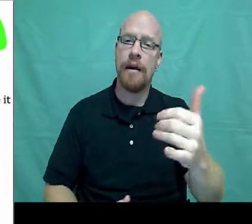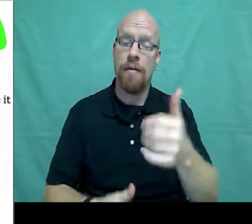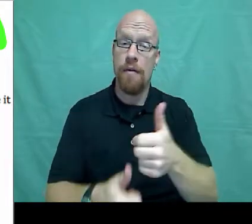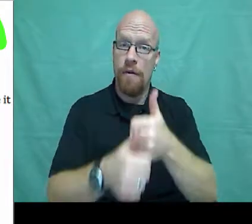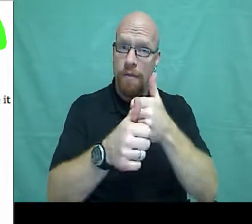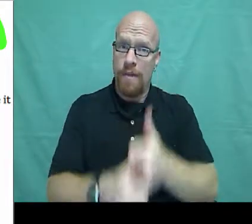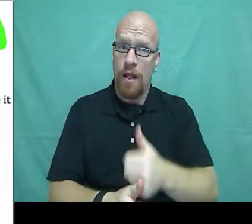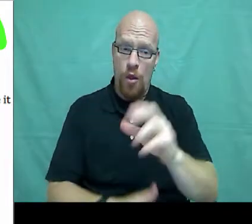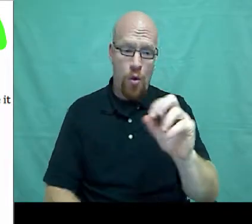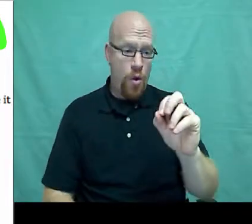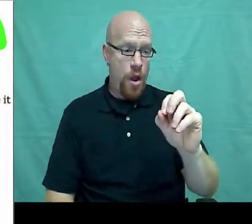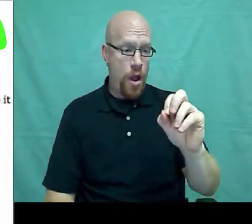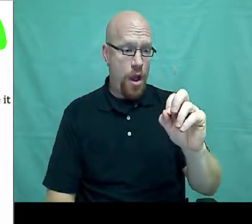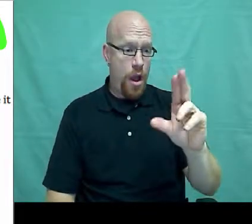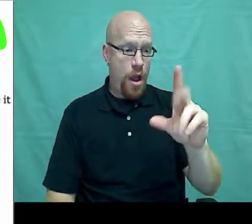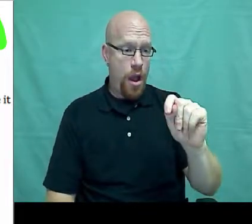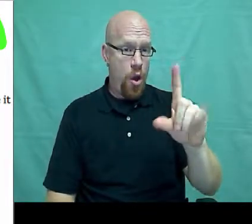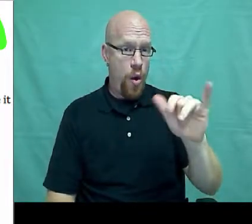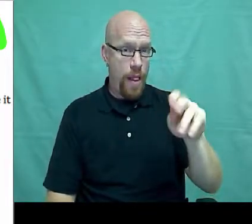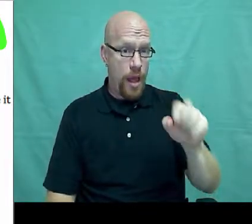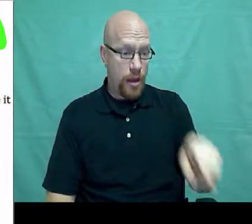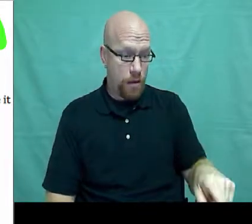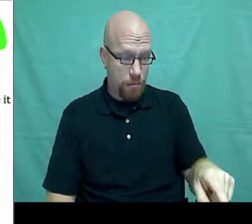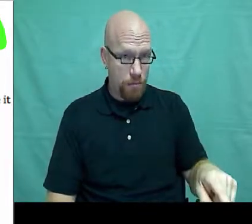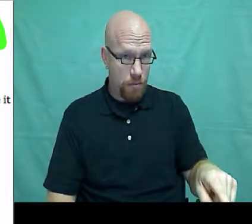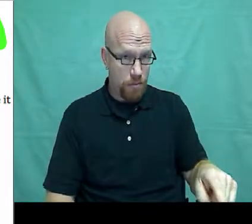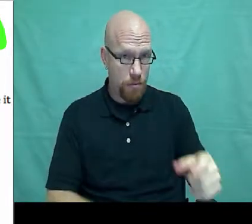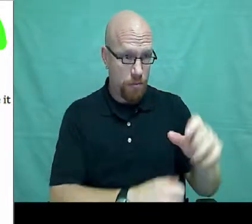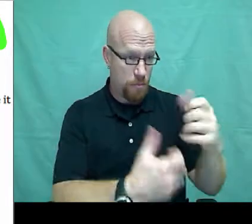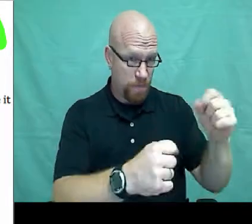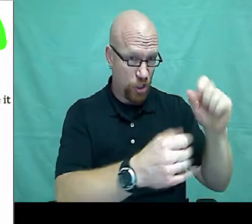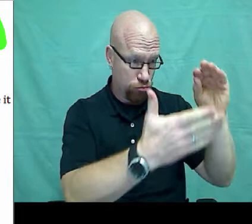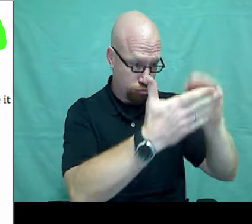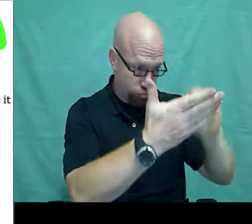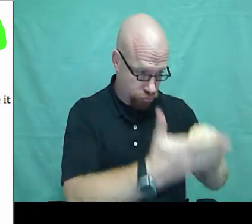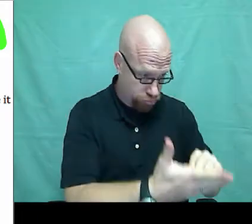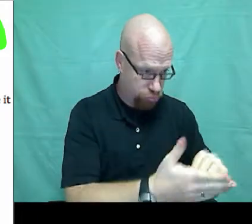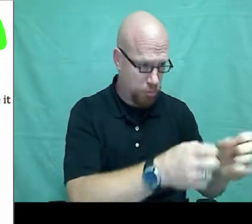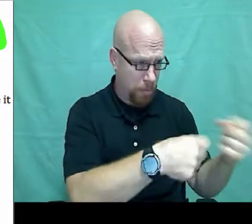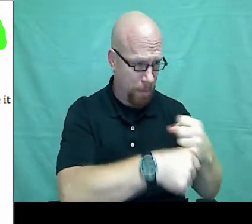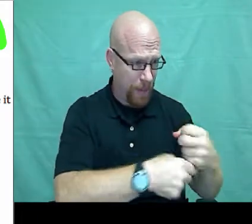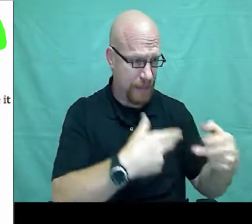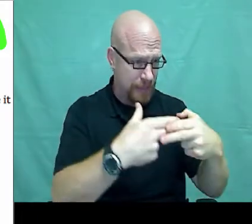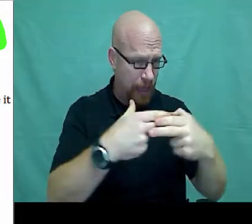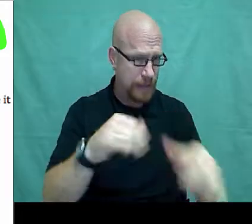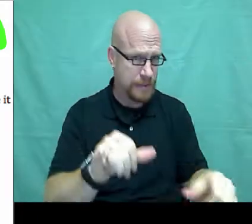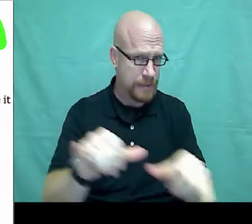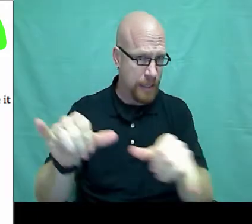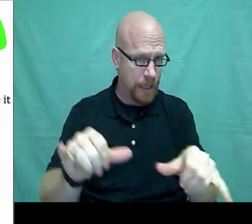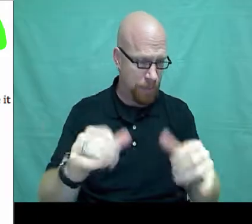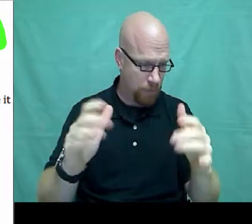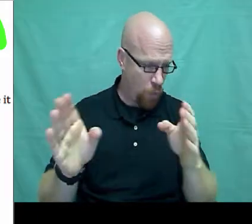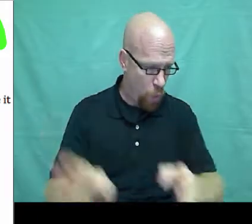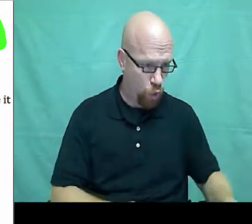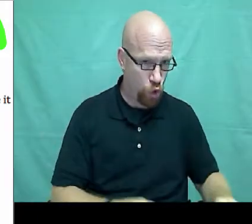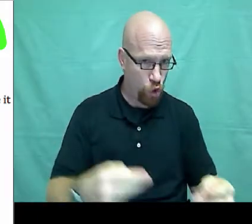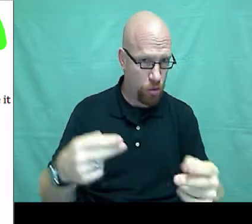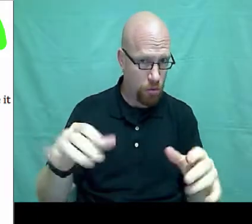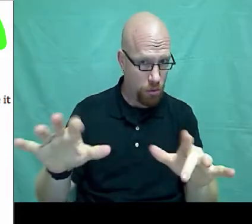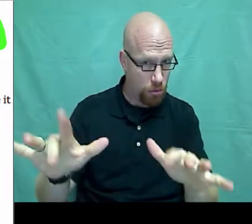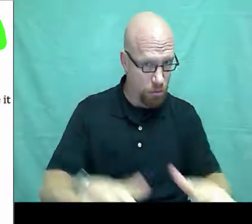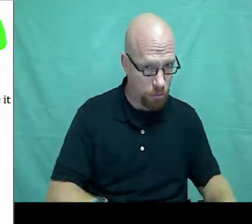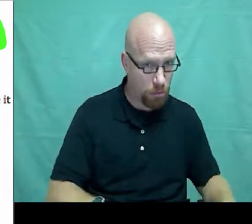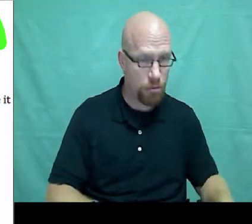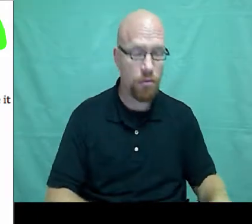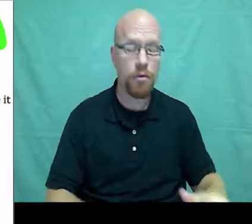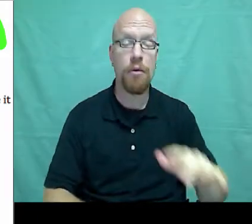presentation. Now, follow your outline that you've already created. You can make your slides in the same order as your outline, which will